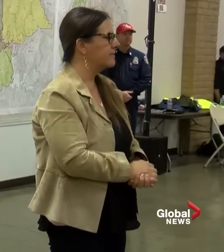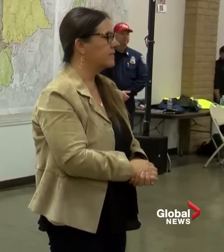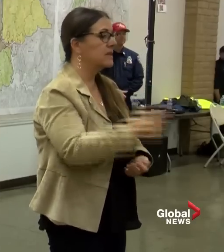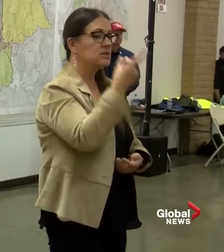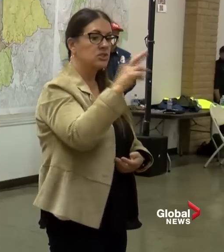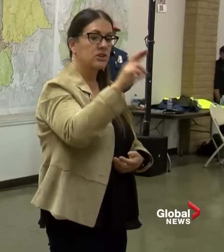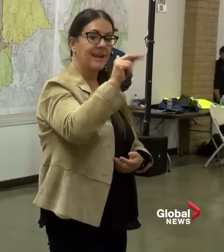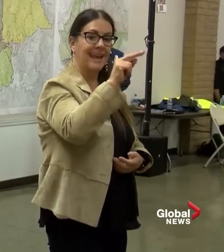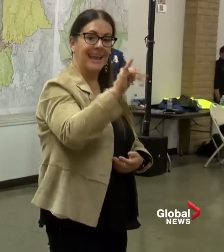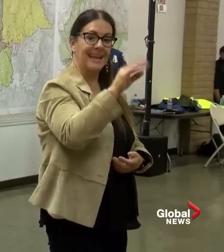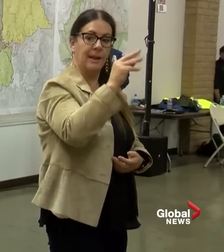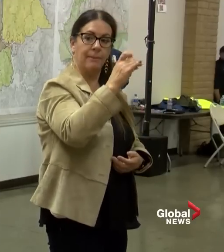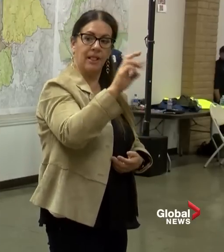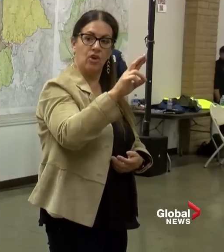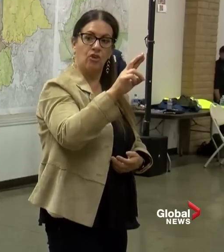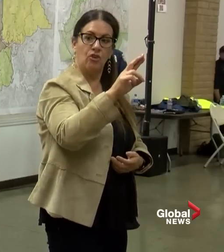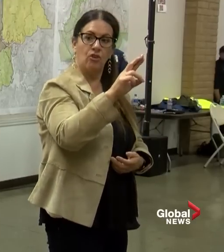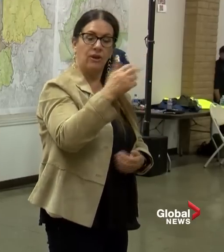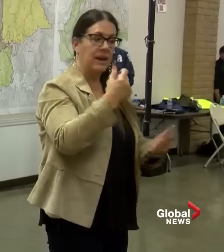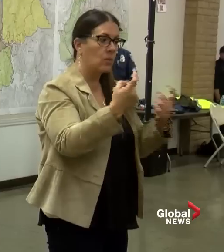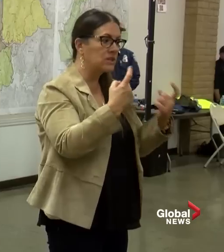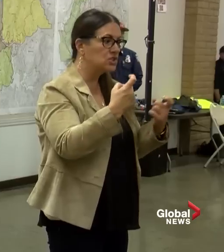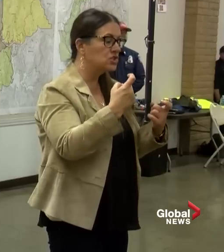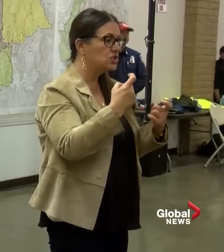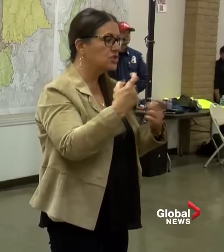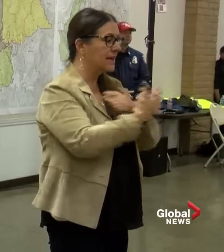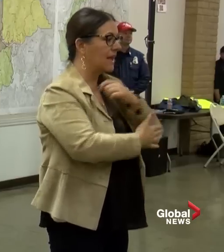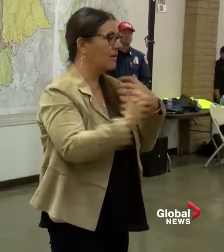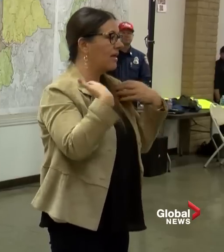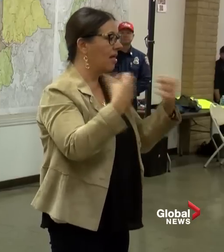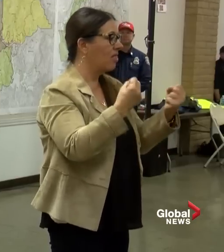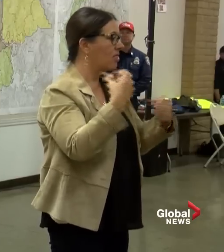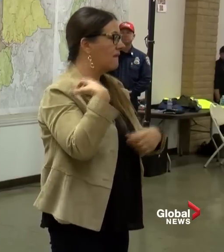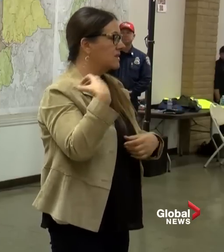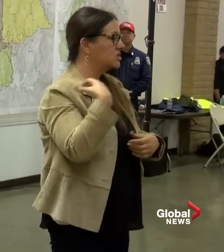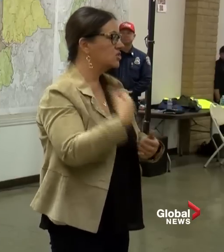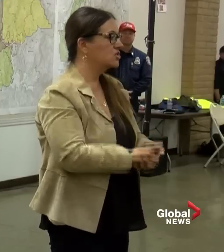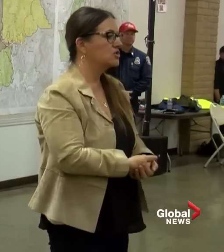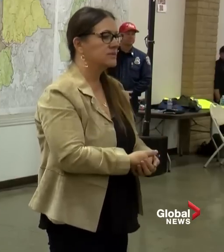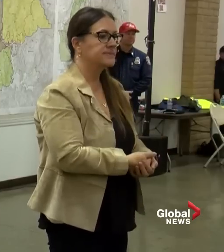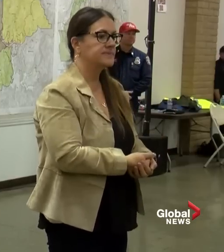Dr. Andy Miller, County Health Officer.